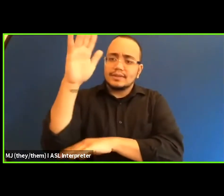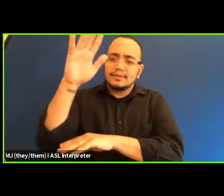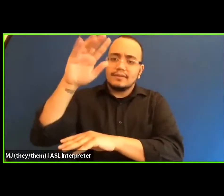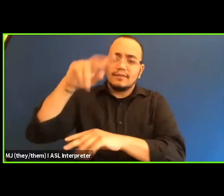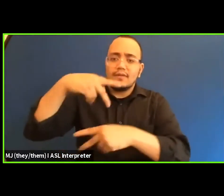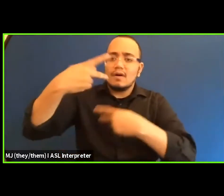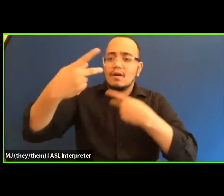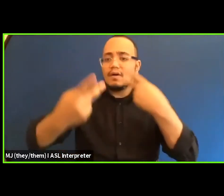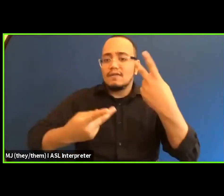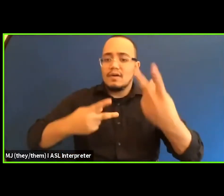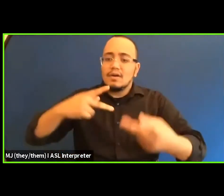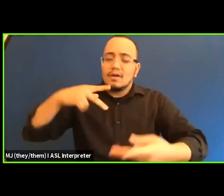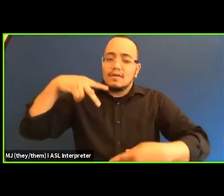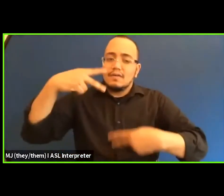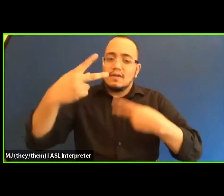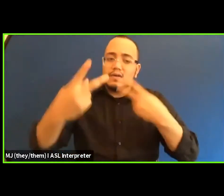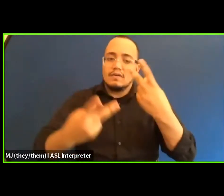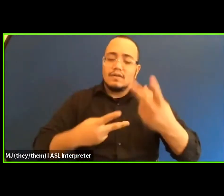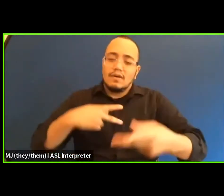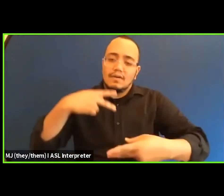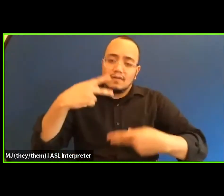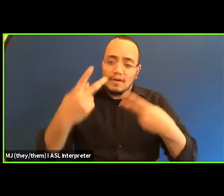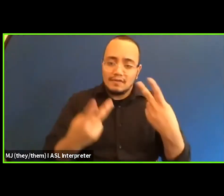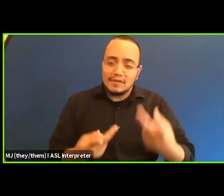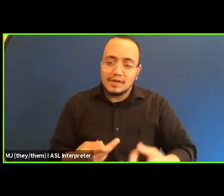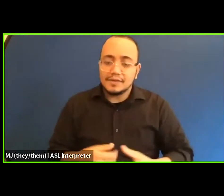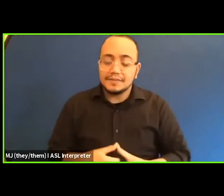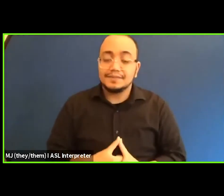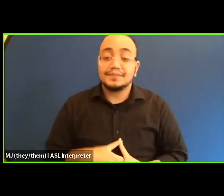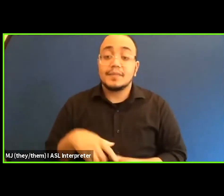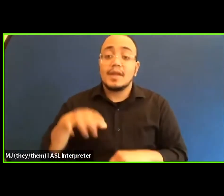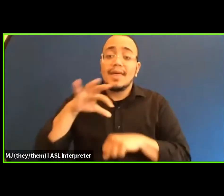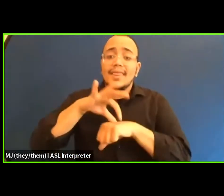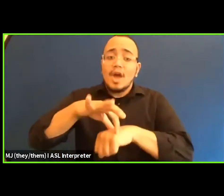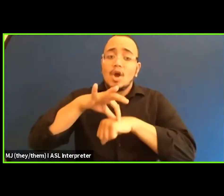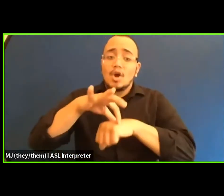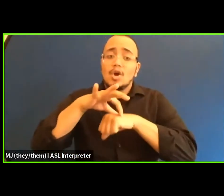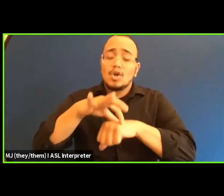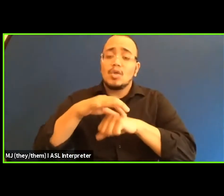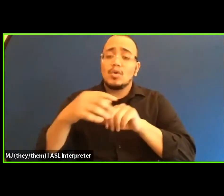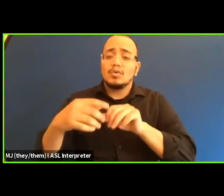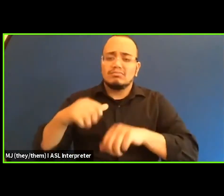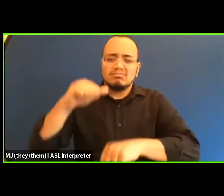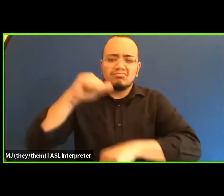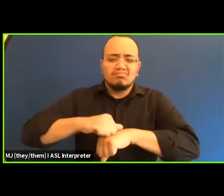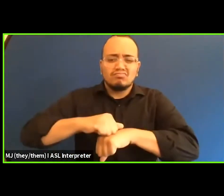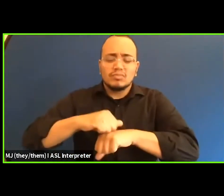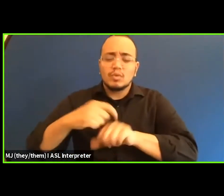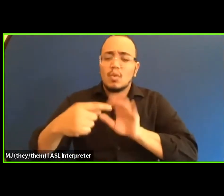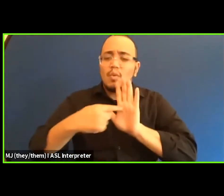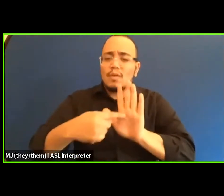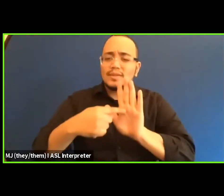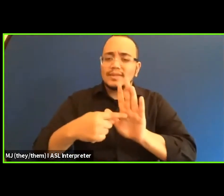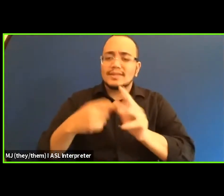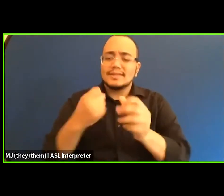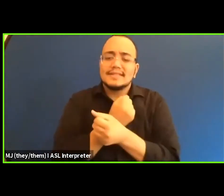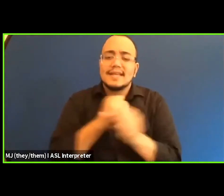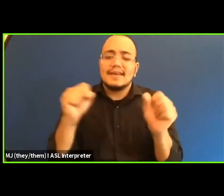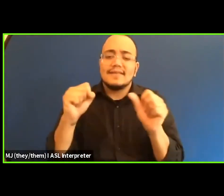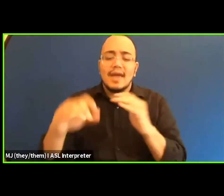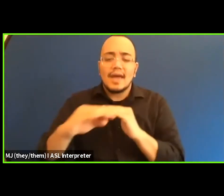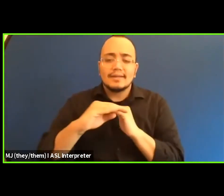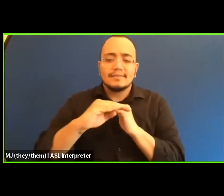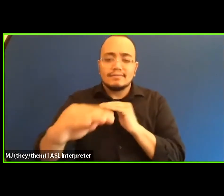solidity. It represents safety, security, stability, and things taking shape. It